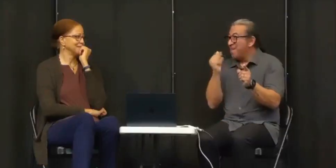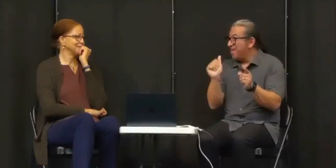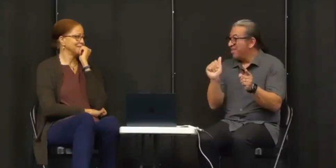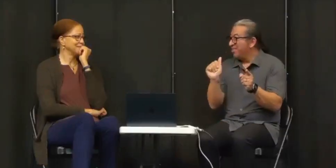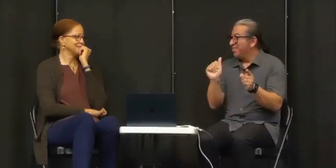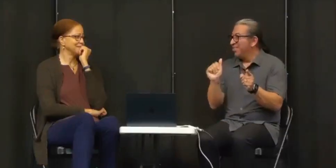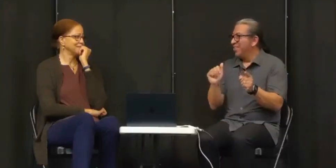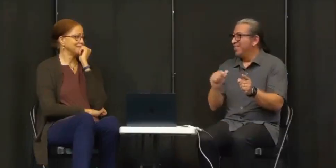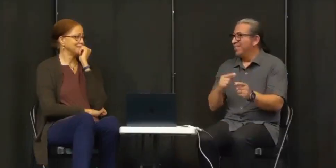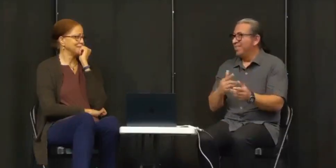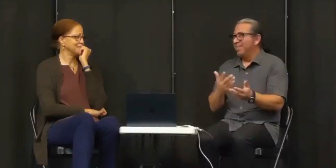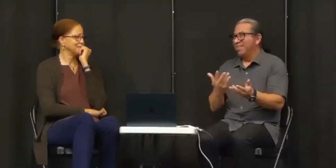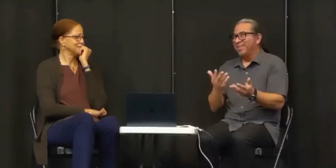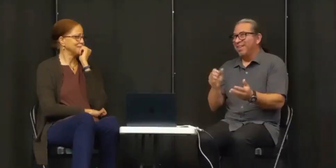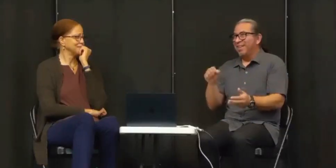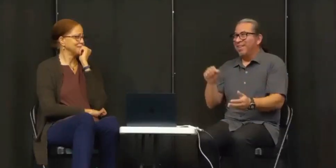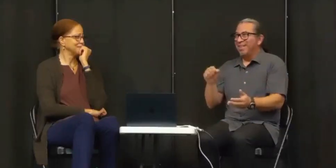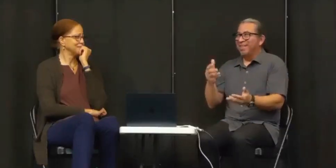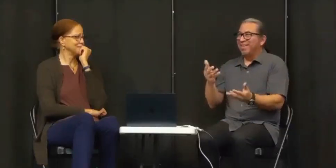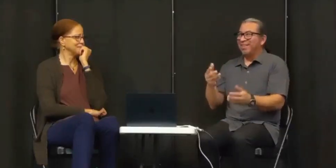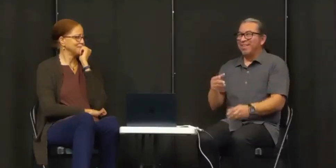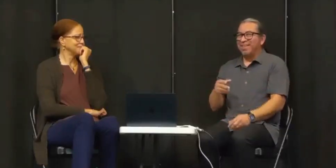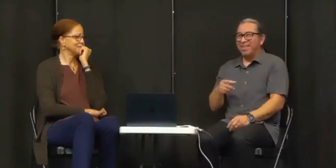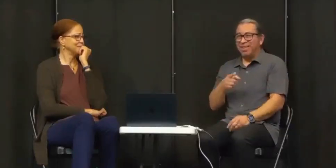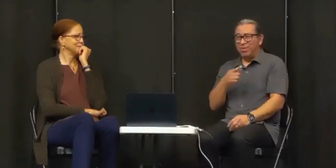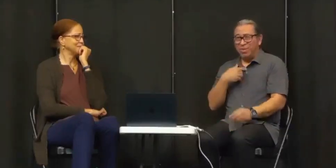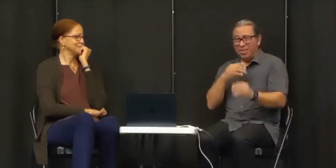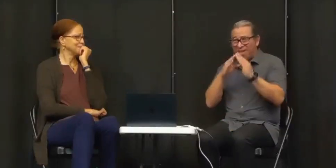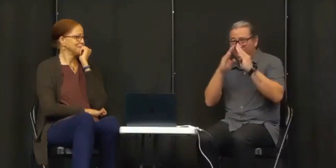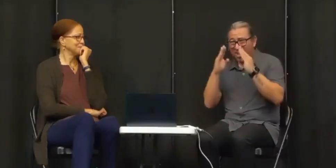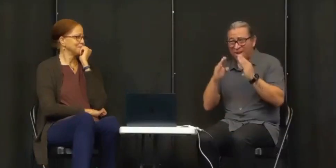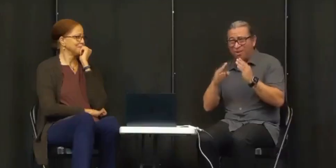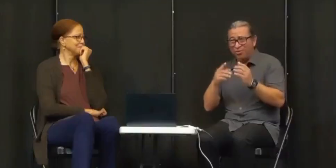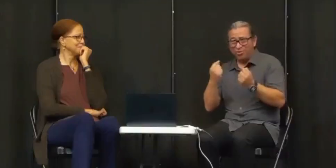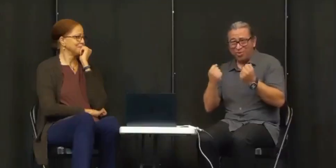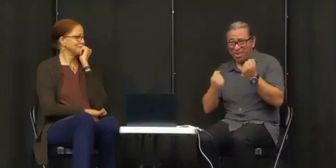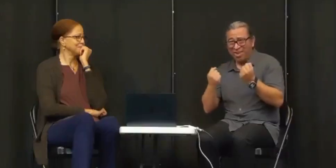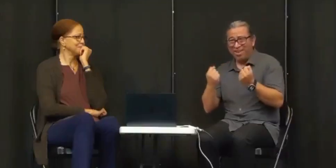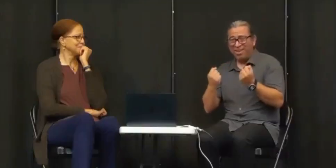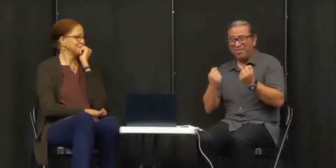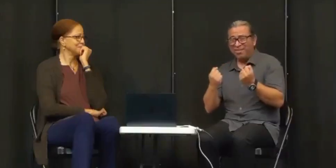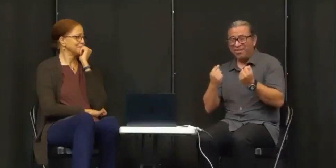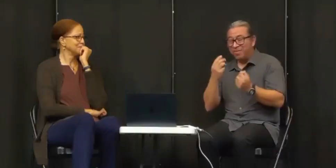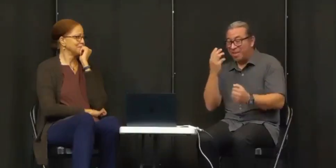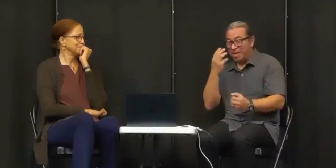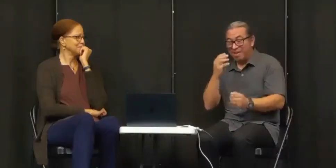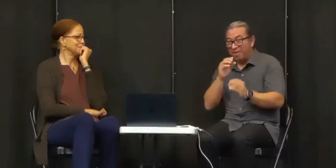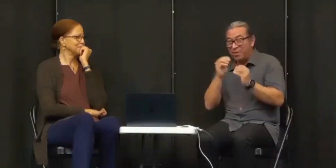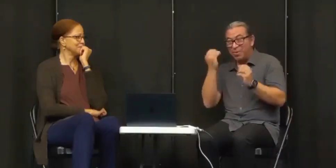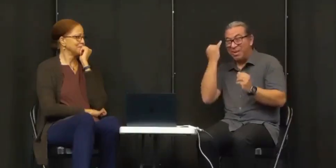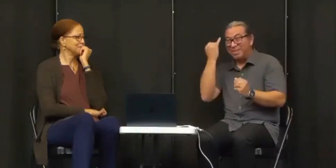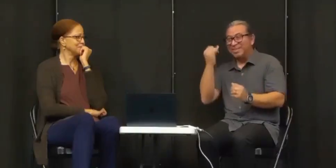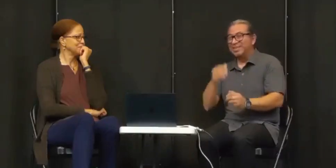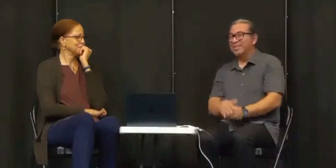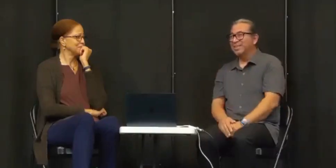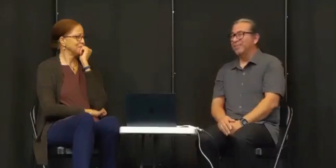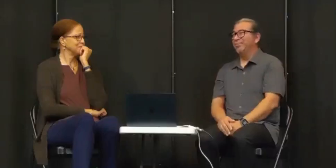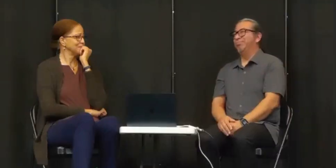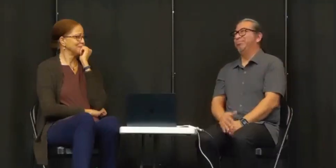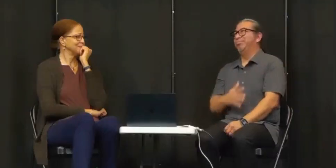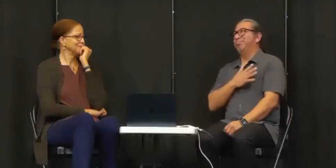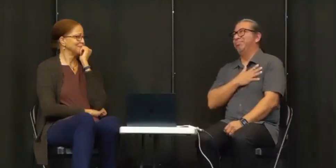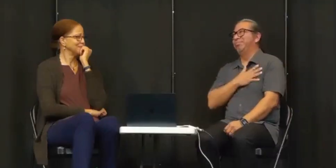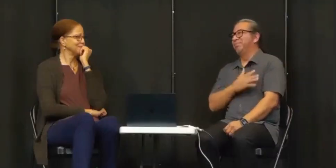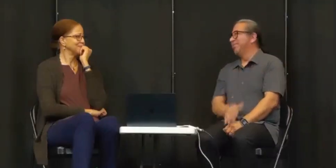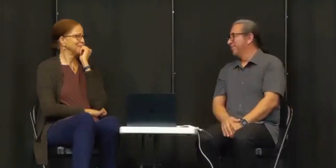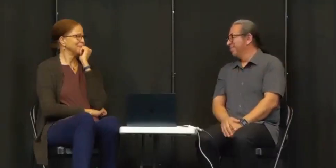Wow, you have a master's? Yeah, well, you have a house? You drive? I had no